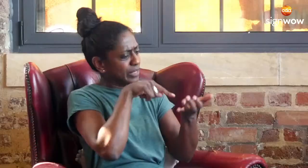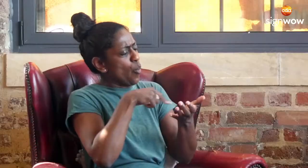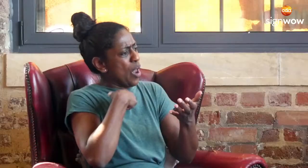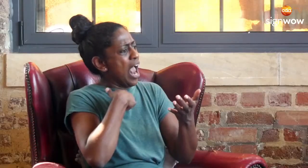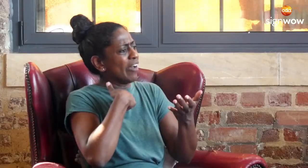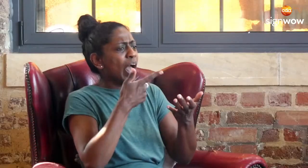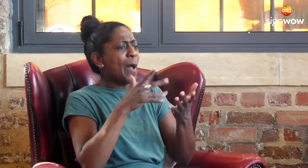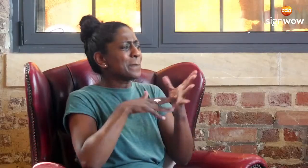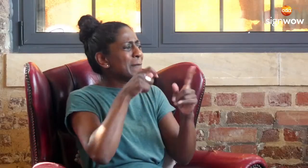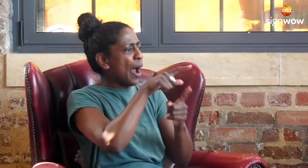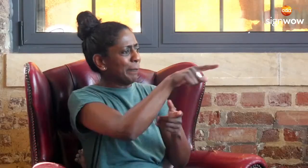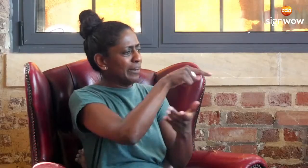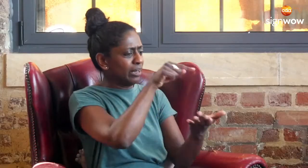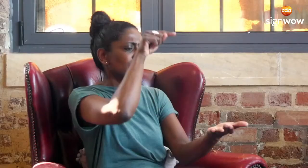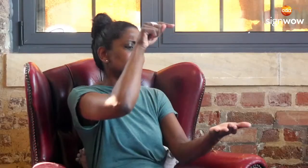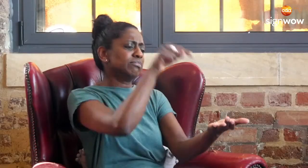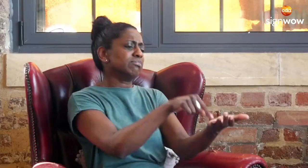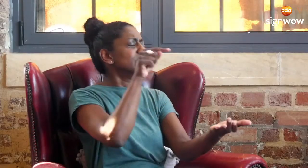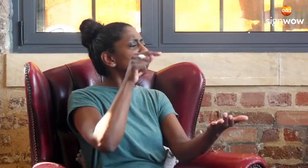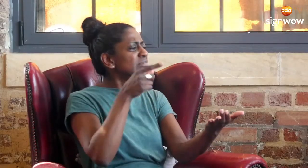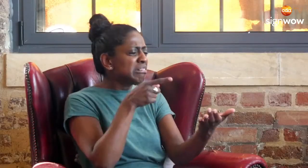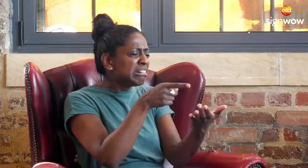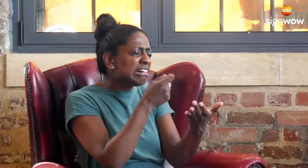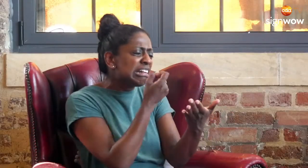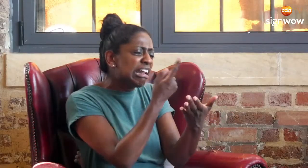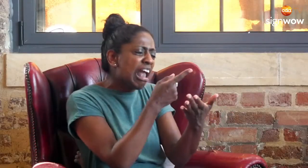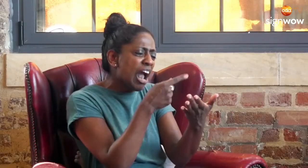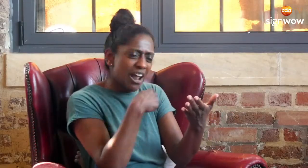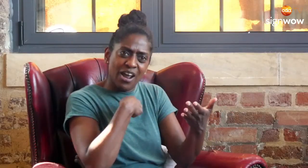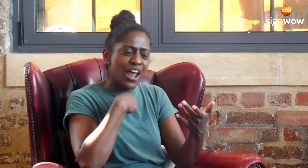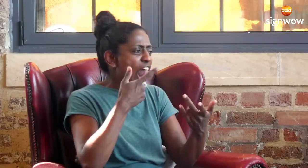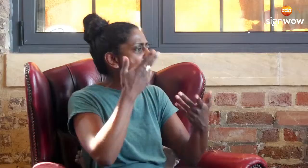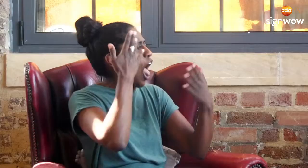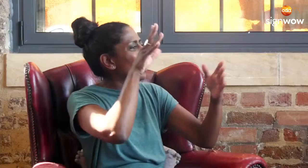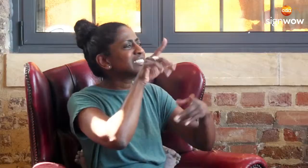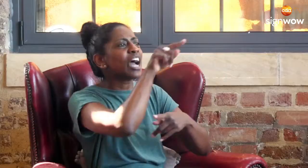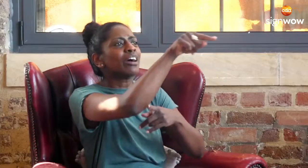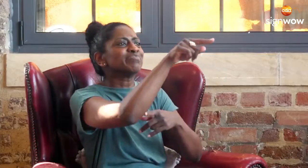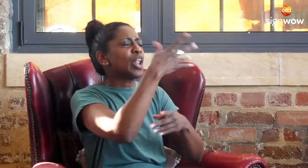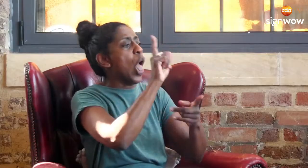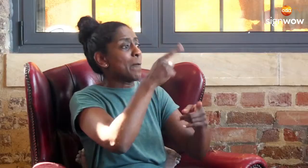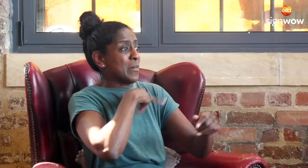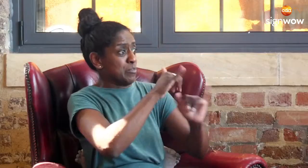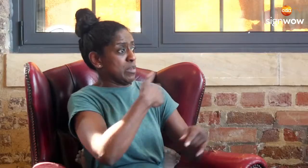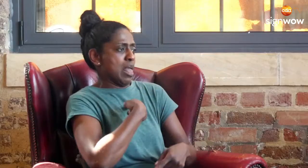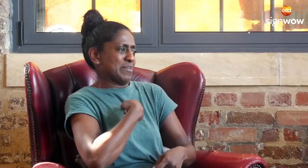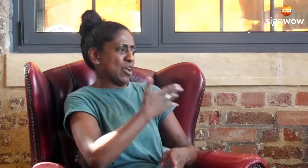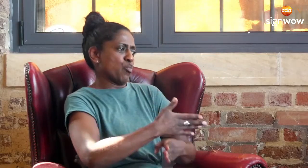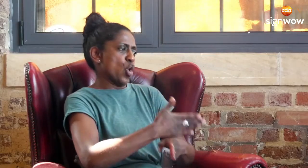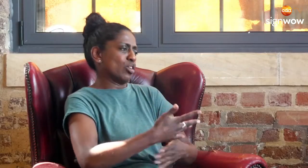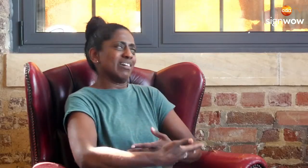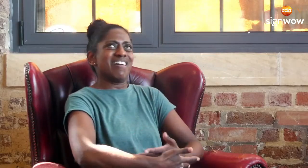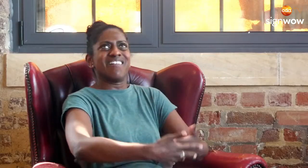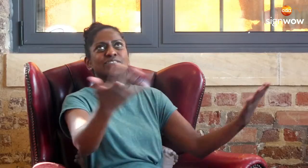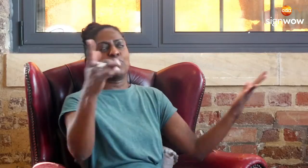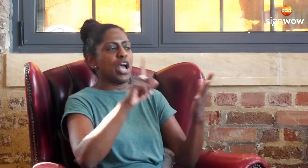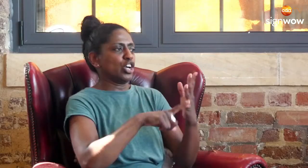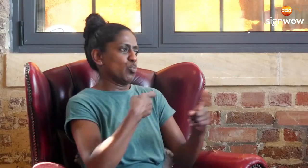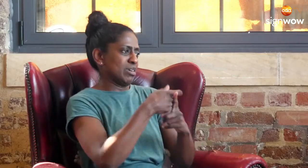That's brilliant. Yeah, because sometimes I'll look at a map and just click a point and go, okay, let's go there. And obviously